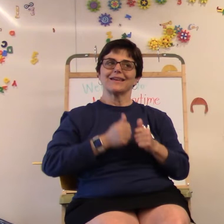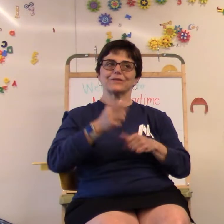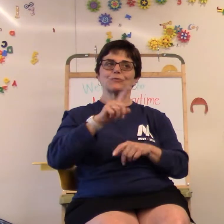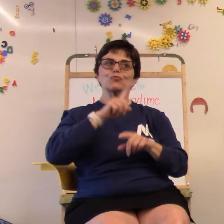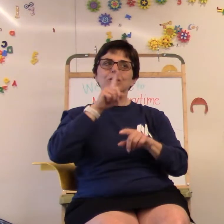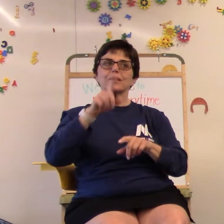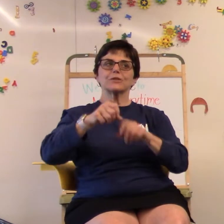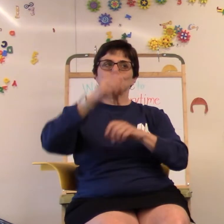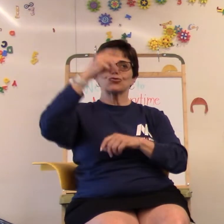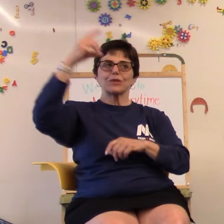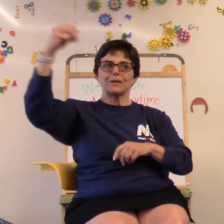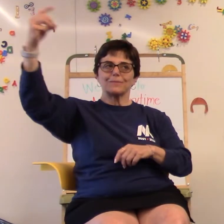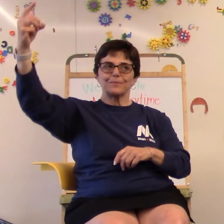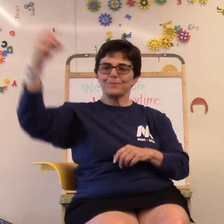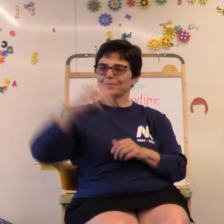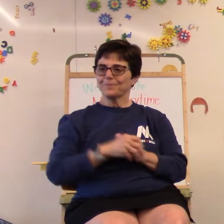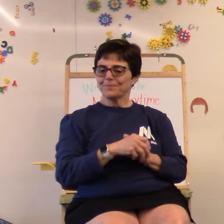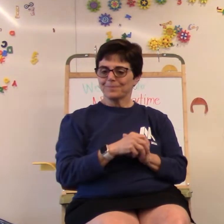dream.